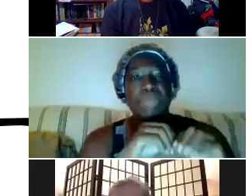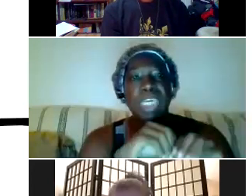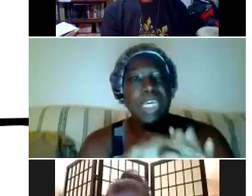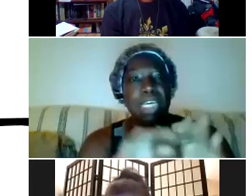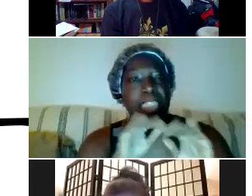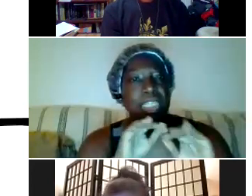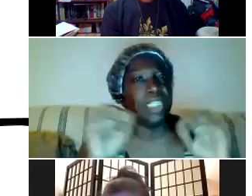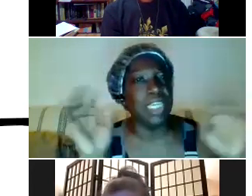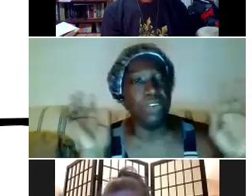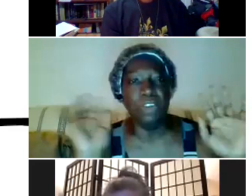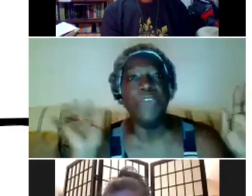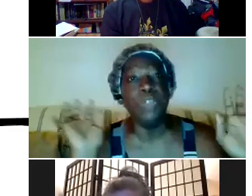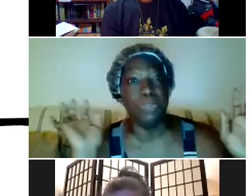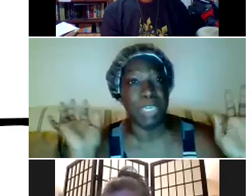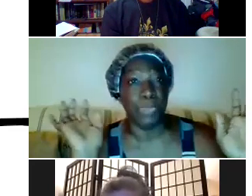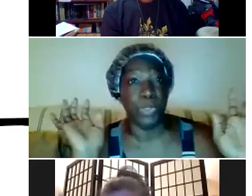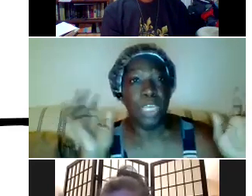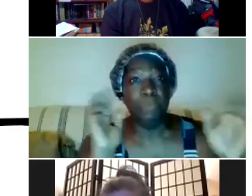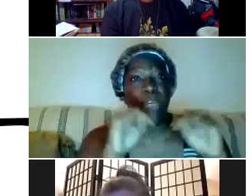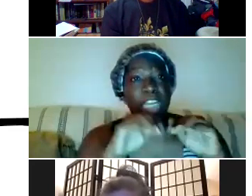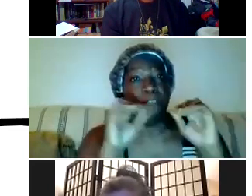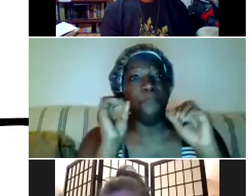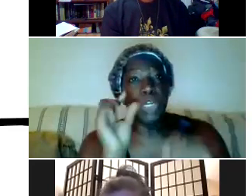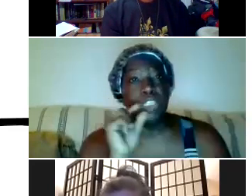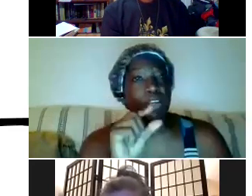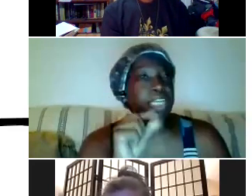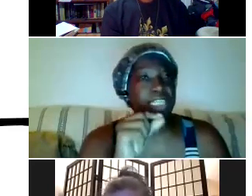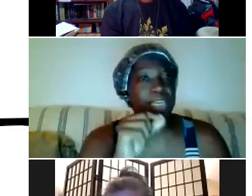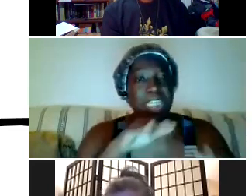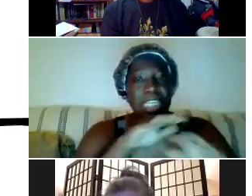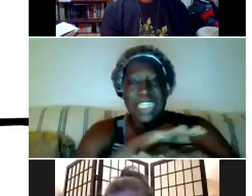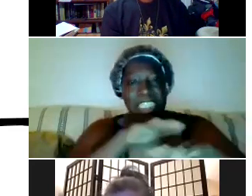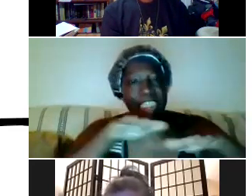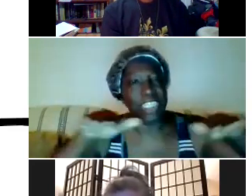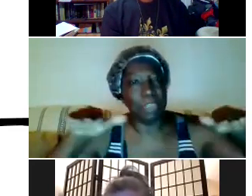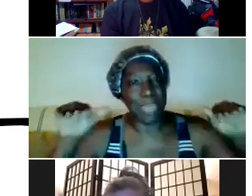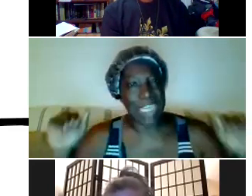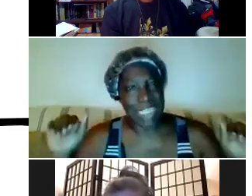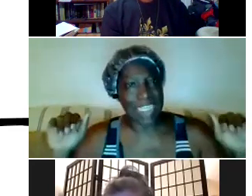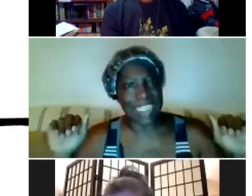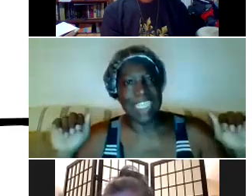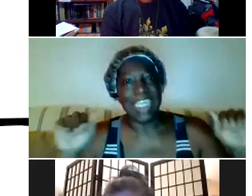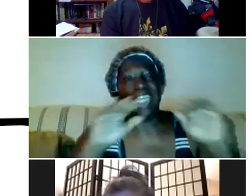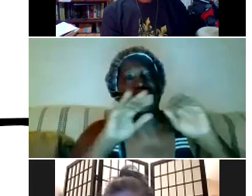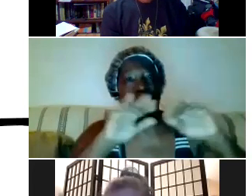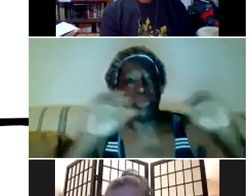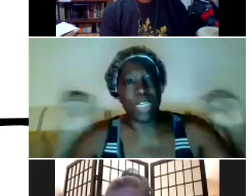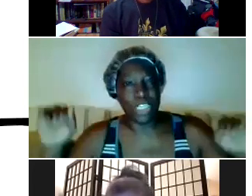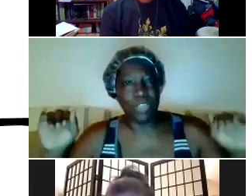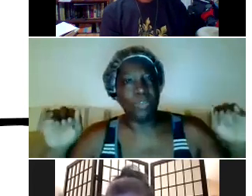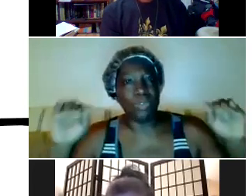Okay. Because it'll confuse people. When they're first learning something, let's just stick to the basics,